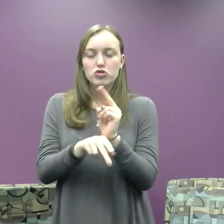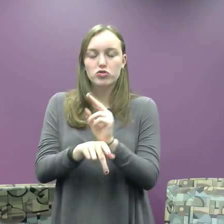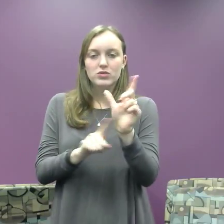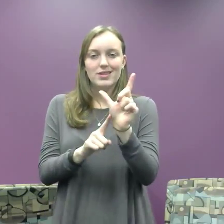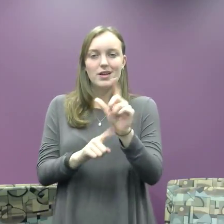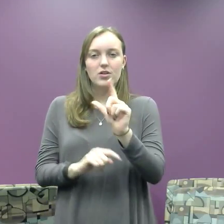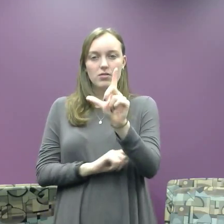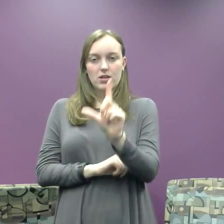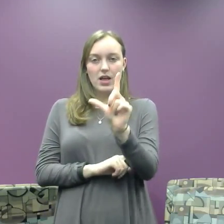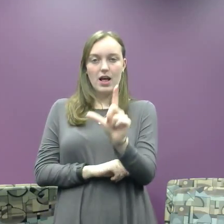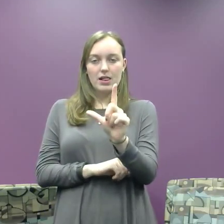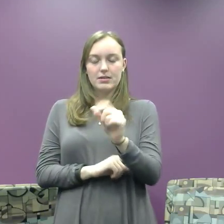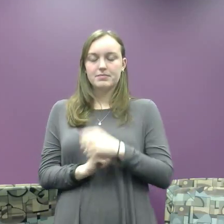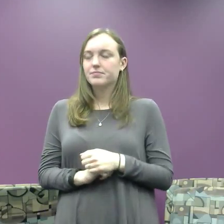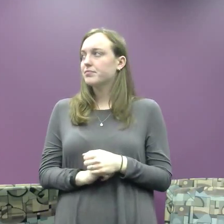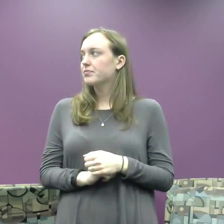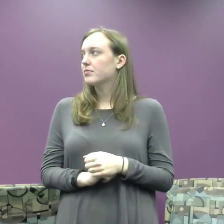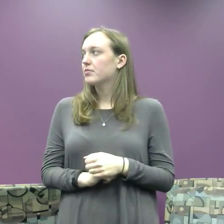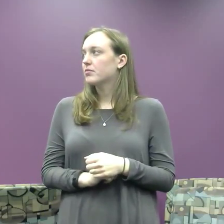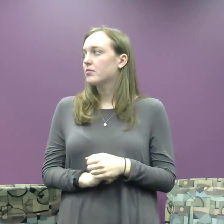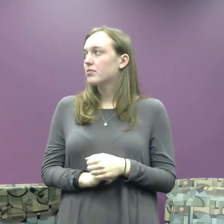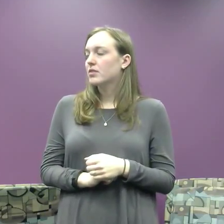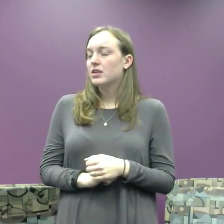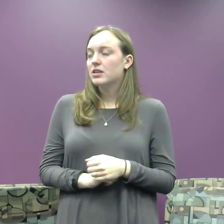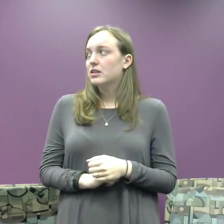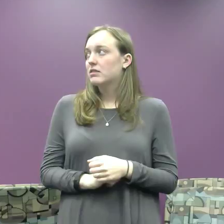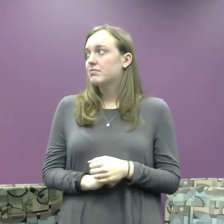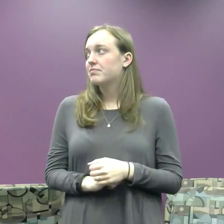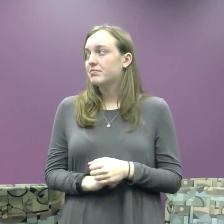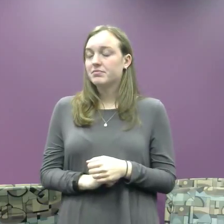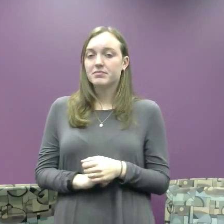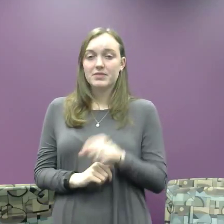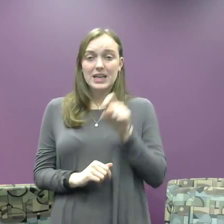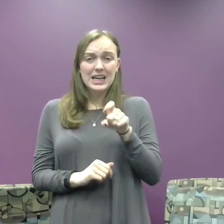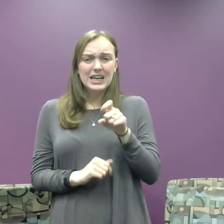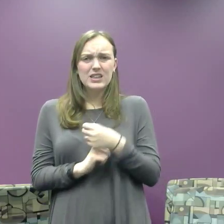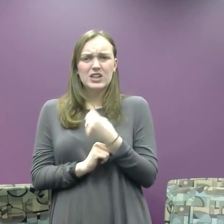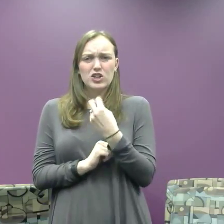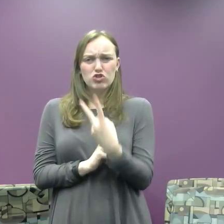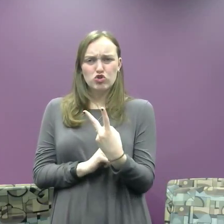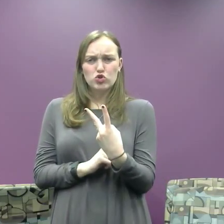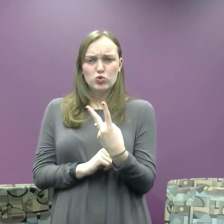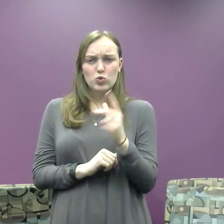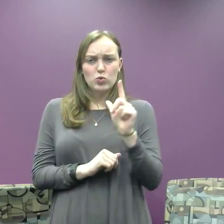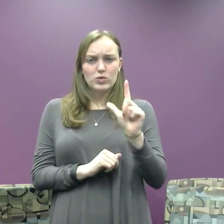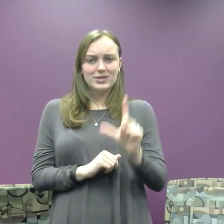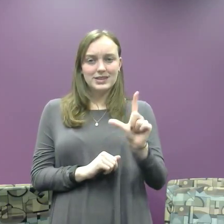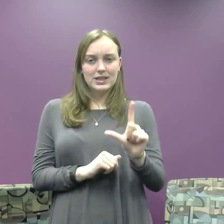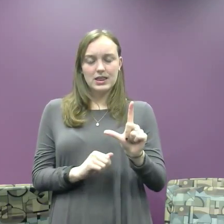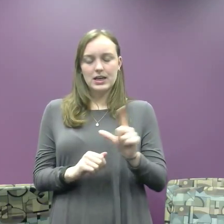length, to get around this thing and surround it, we need 2 of the length added in.